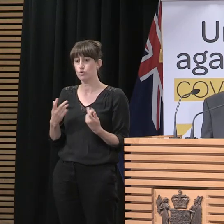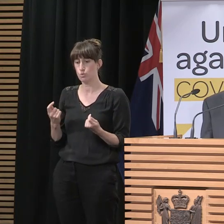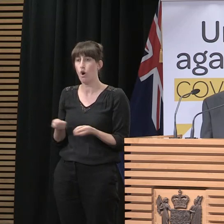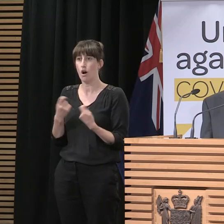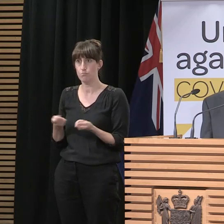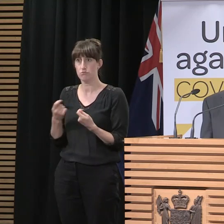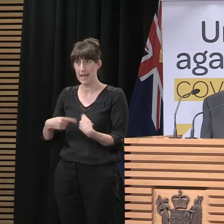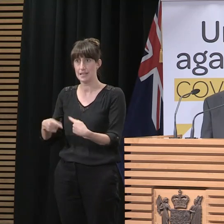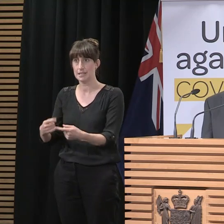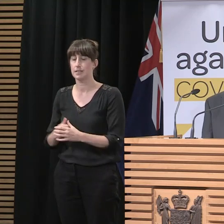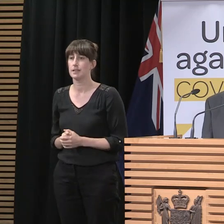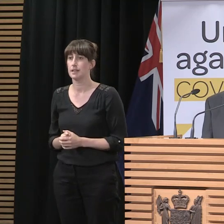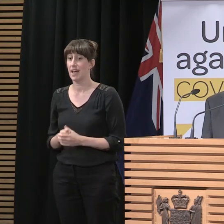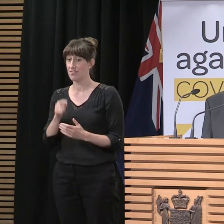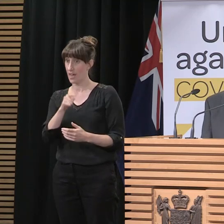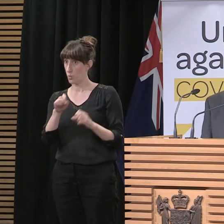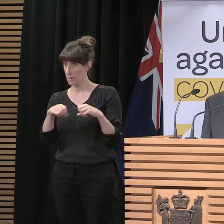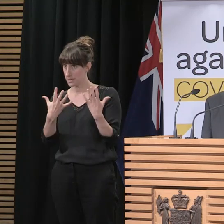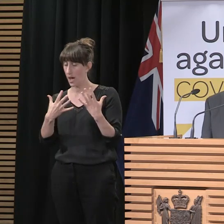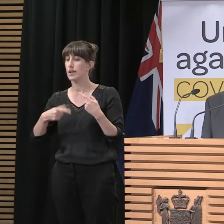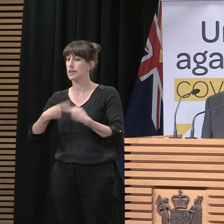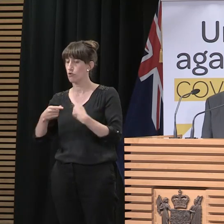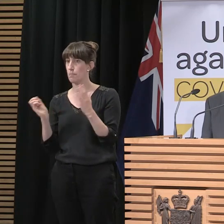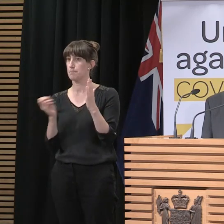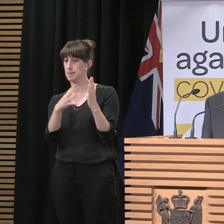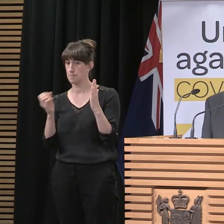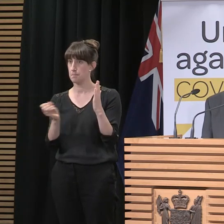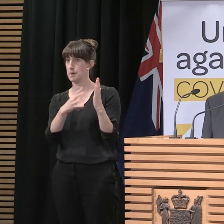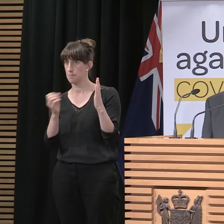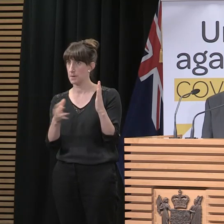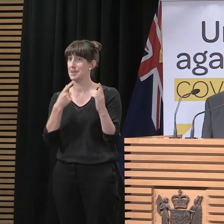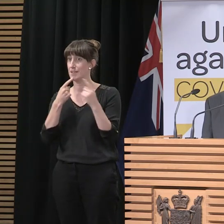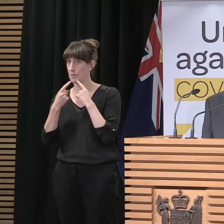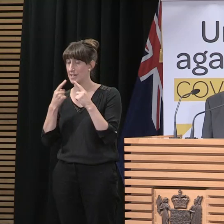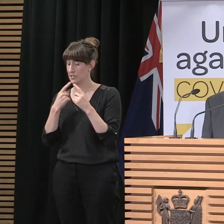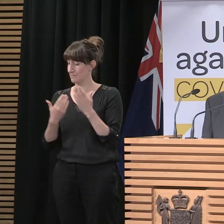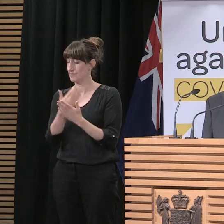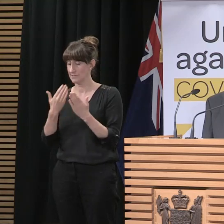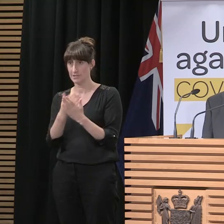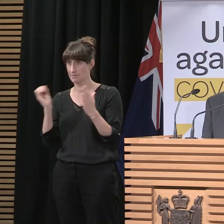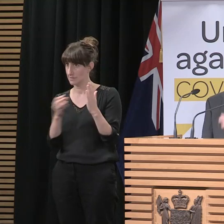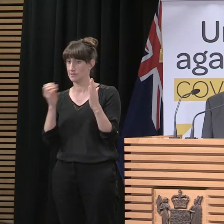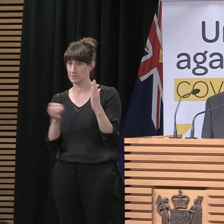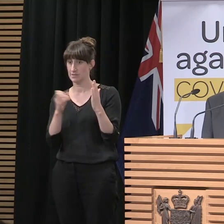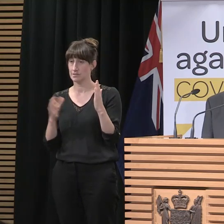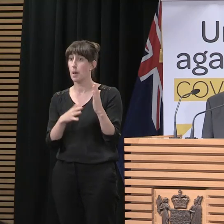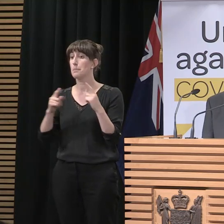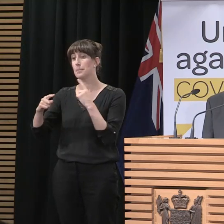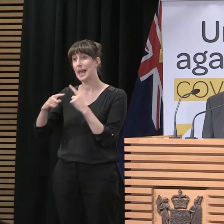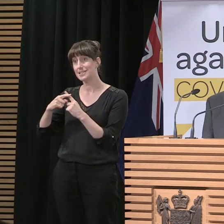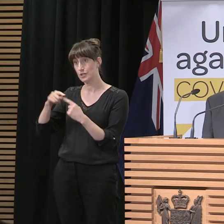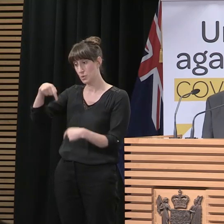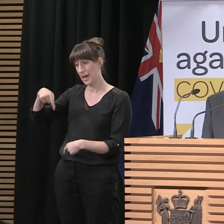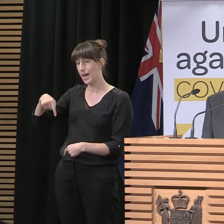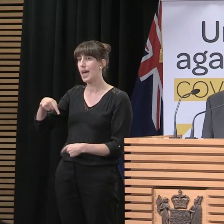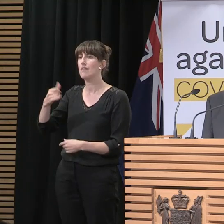We will continue to update that website, and from 5 p.m. today, there will be an 0800 number where firms can call